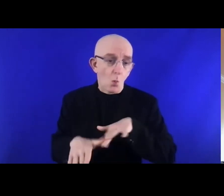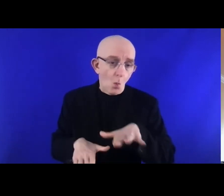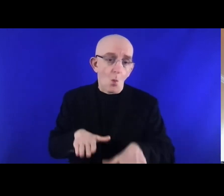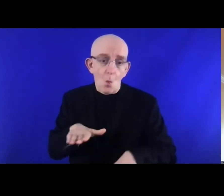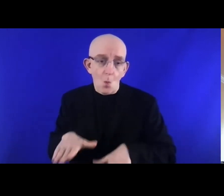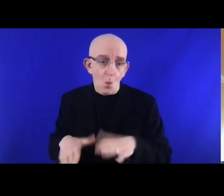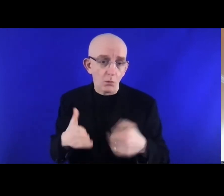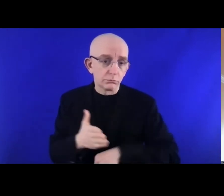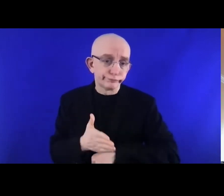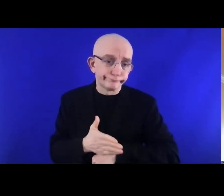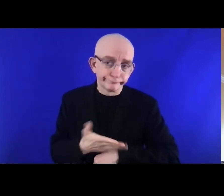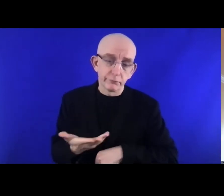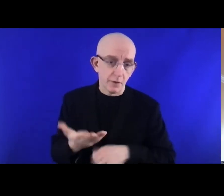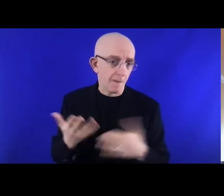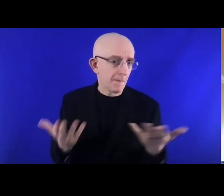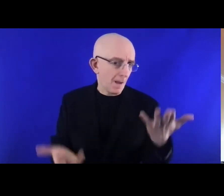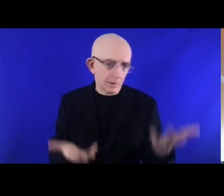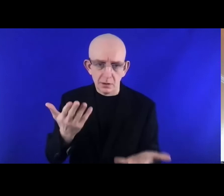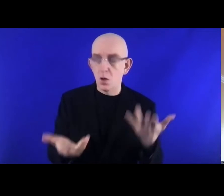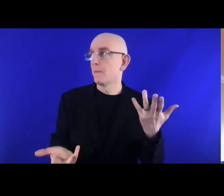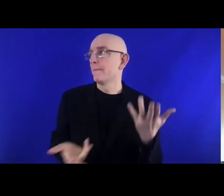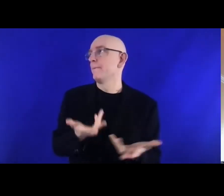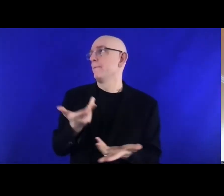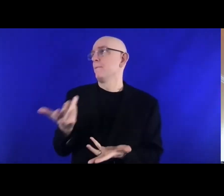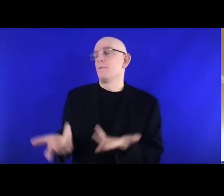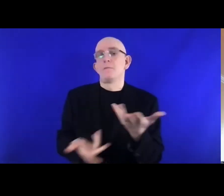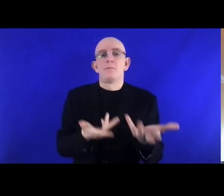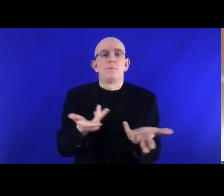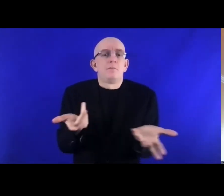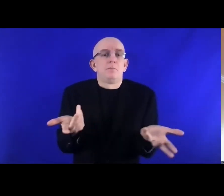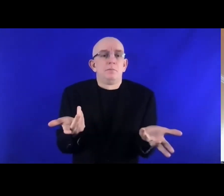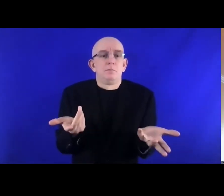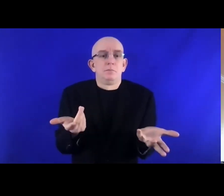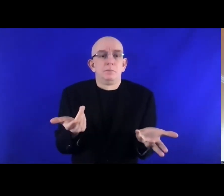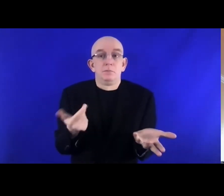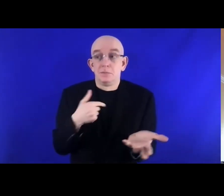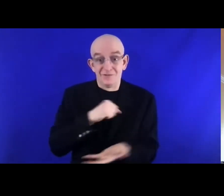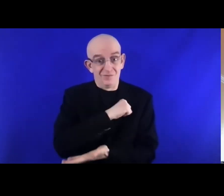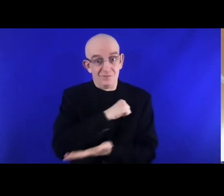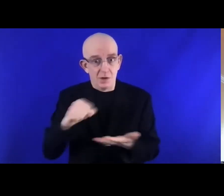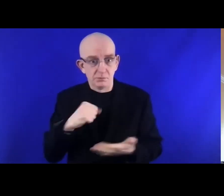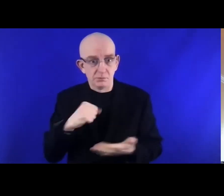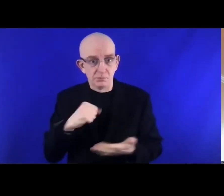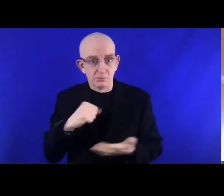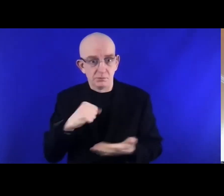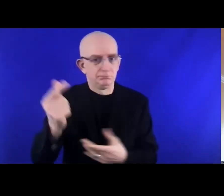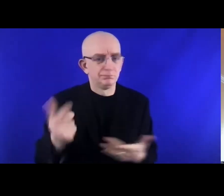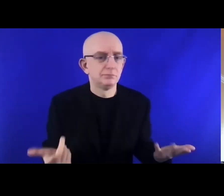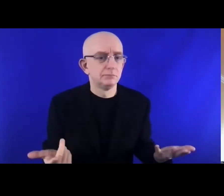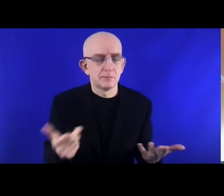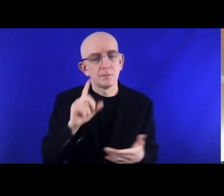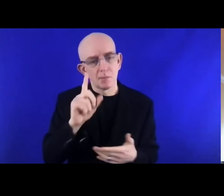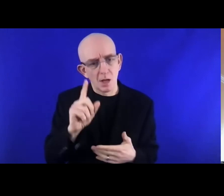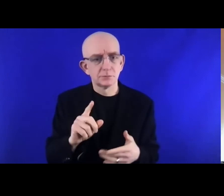not do it right away, but at some point we can be very useful and